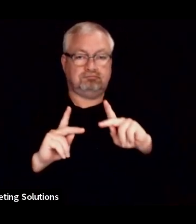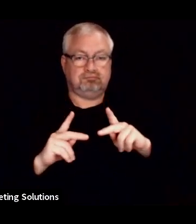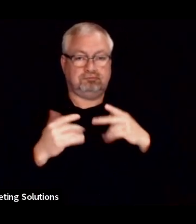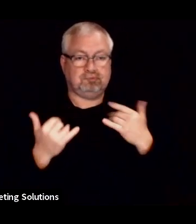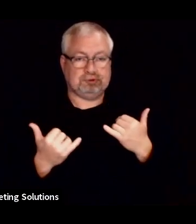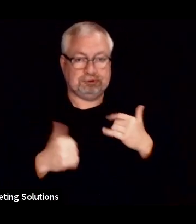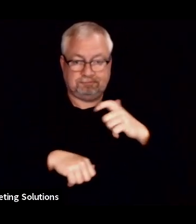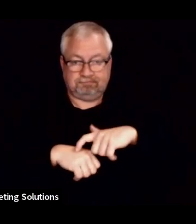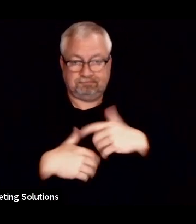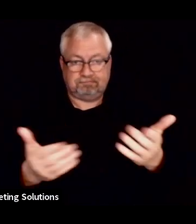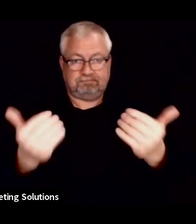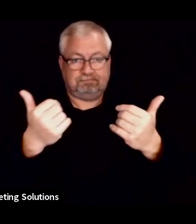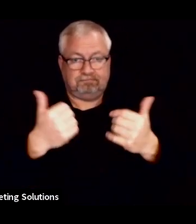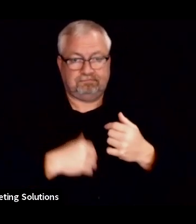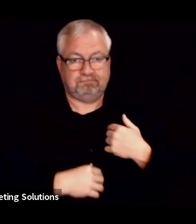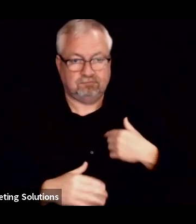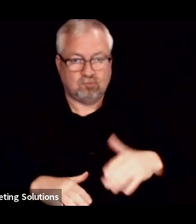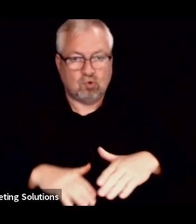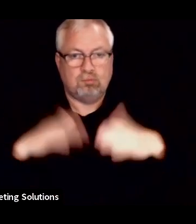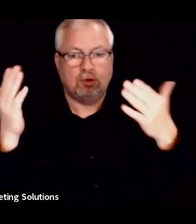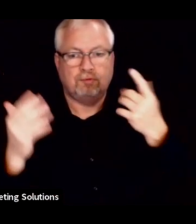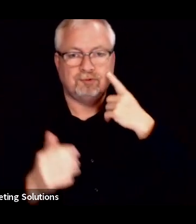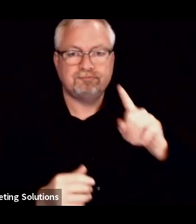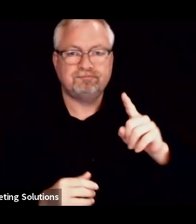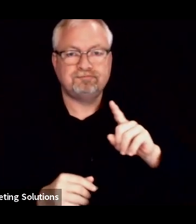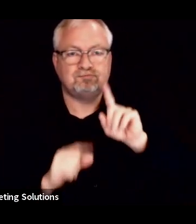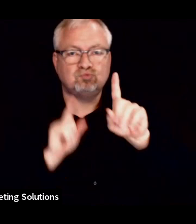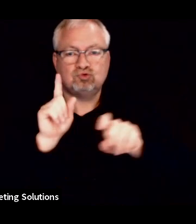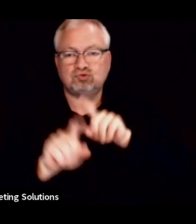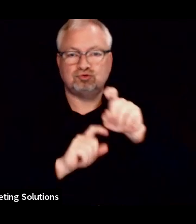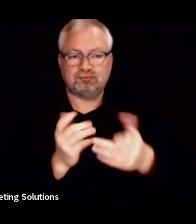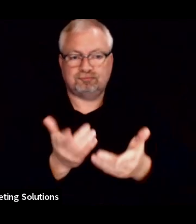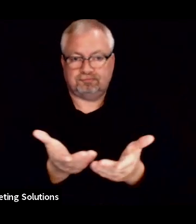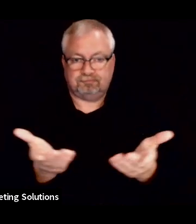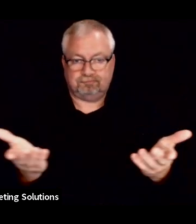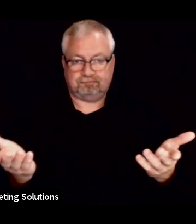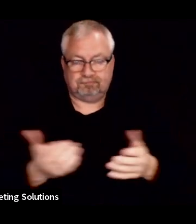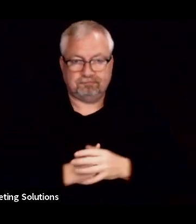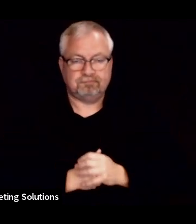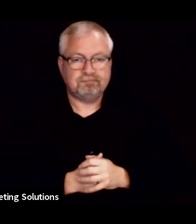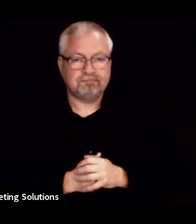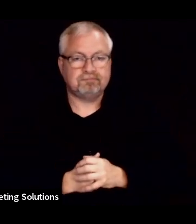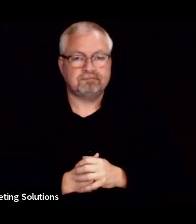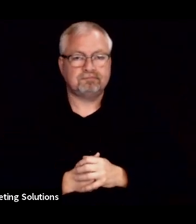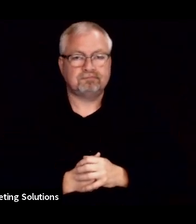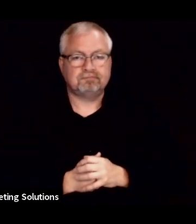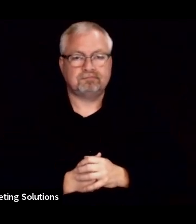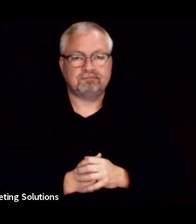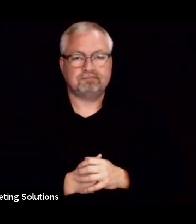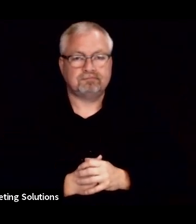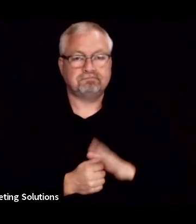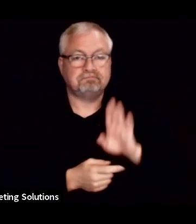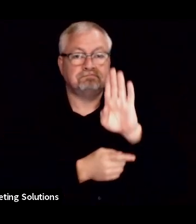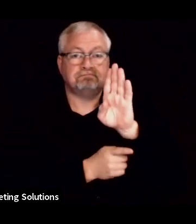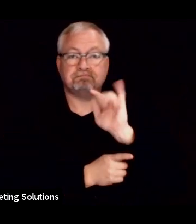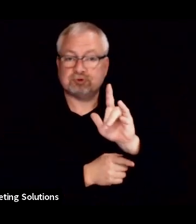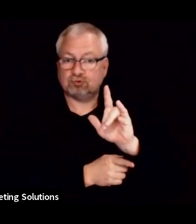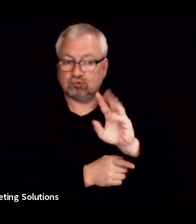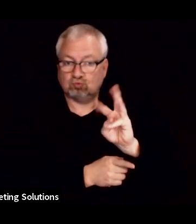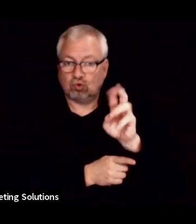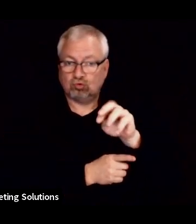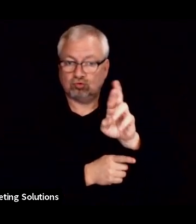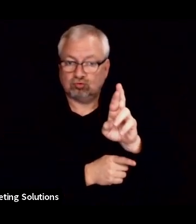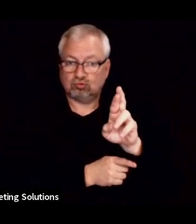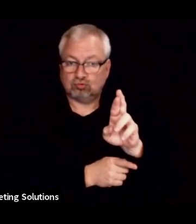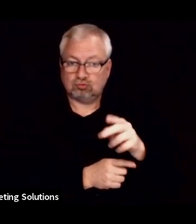we are now opening the question and answer session. The first one is from Bill Werner from Minnesota News Network.